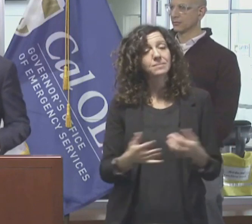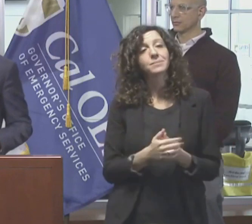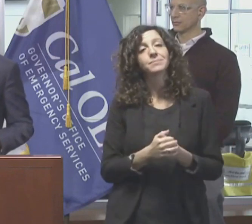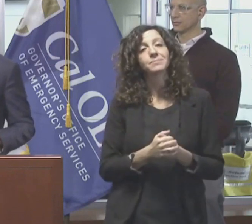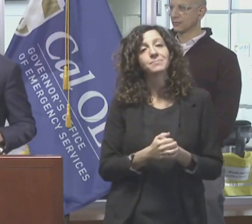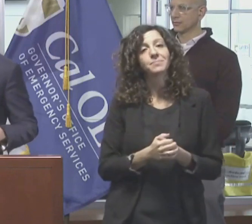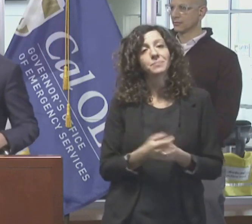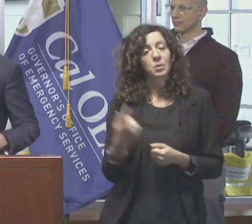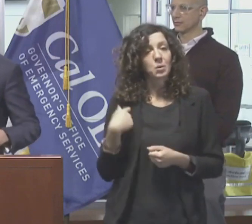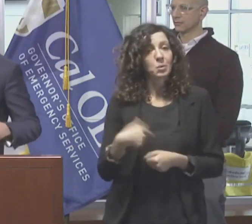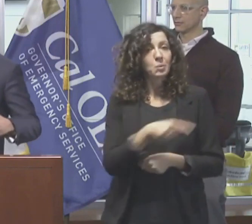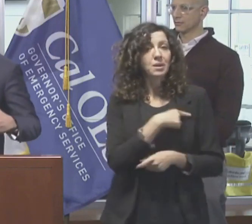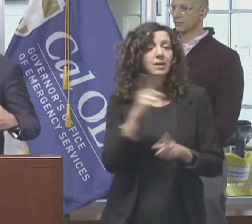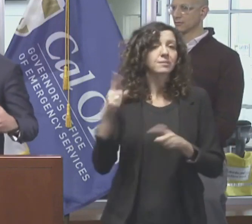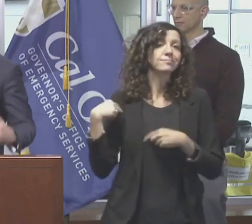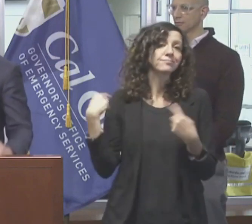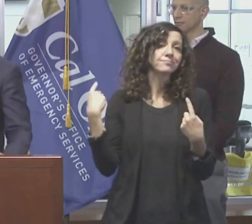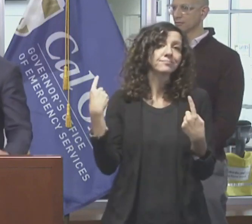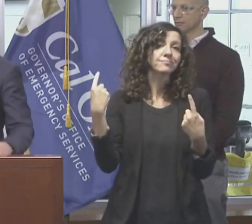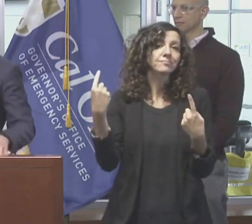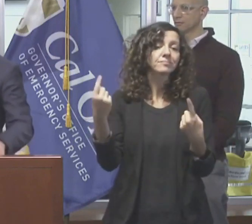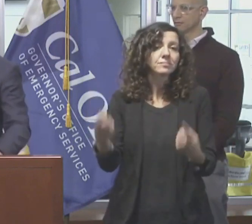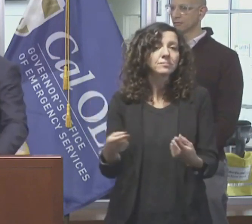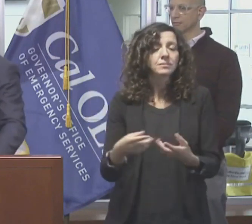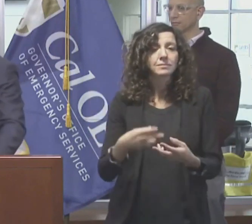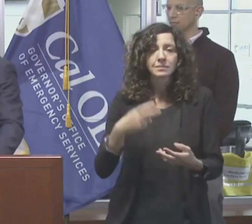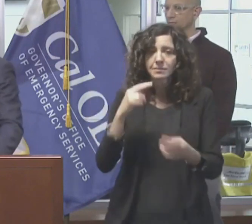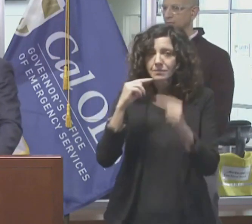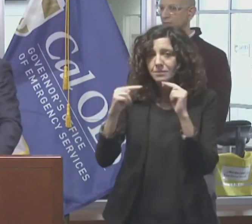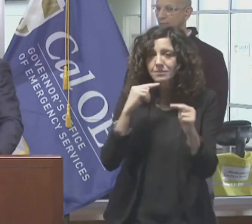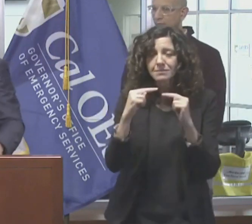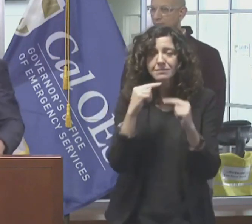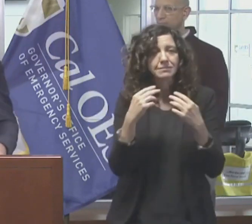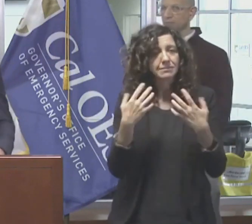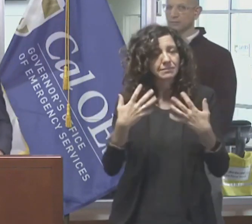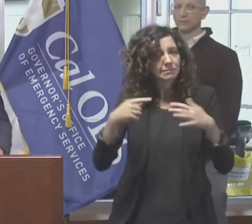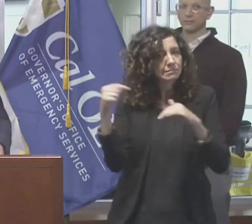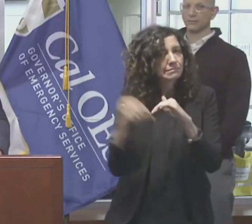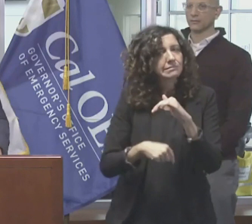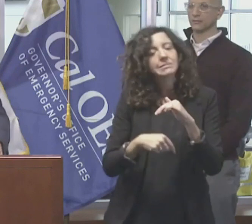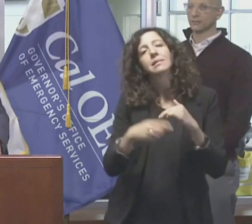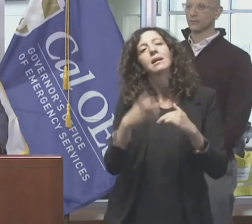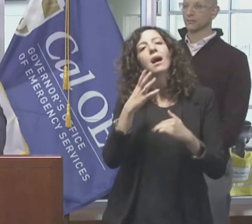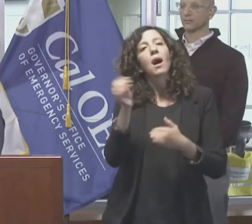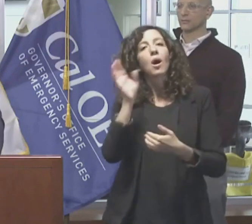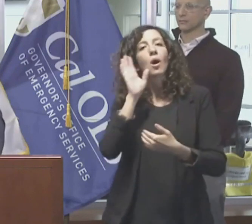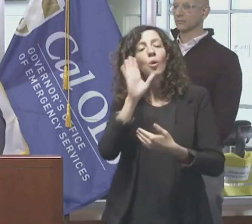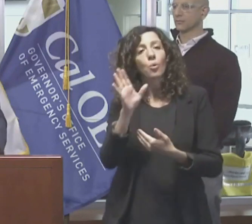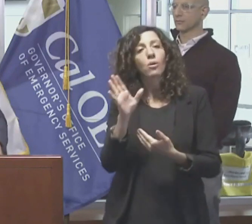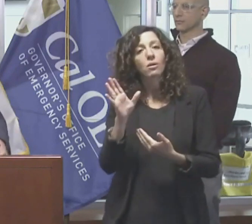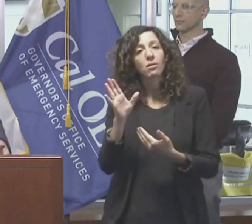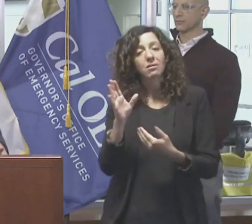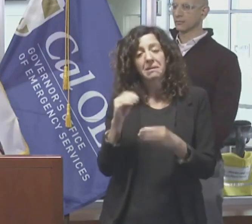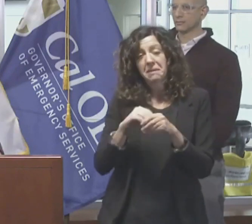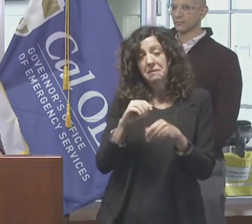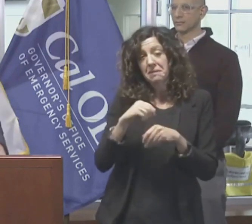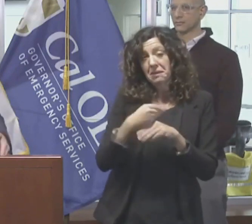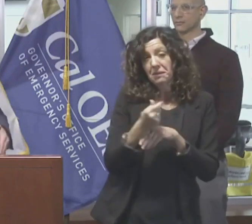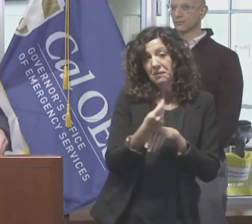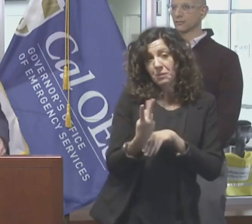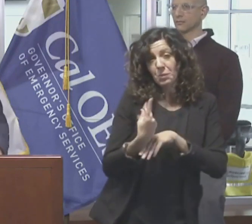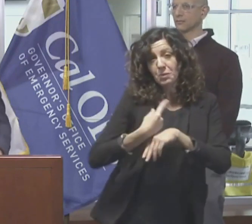We have been in detailed negotiations, and we will be bringing online in the next few